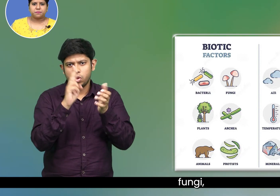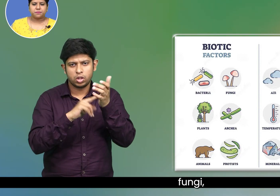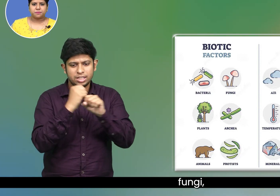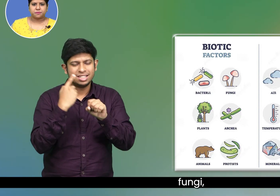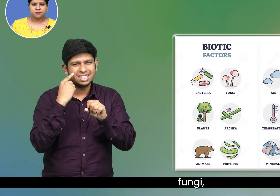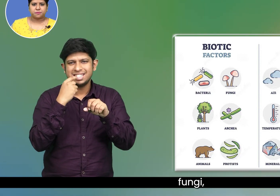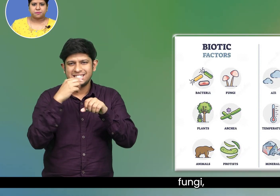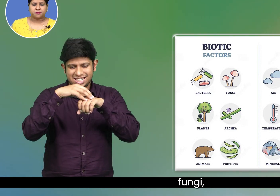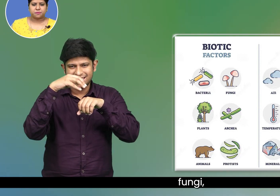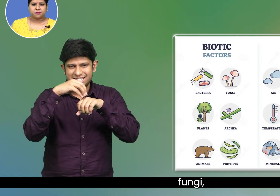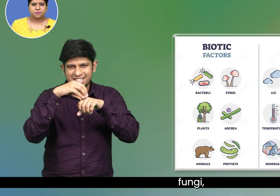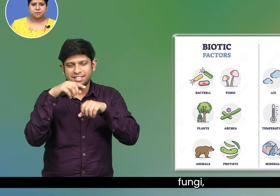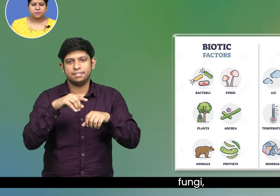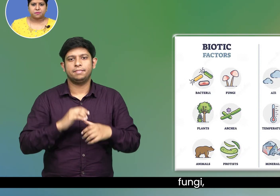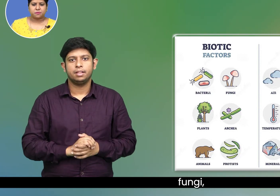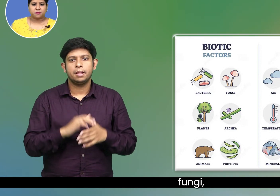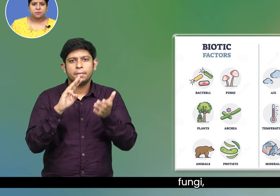fungi,